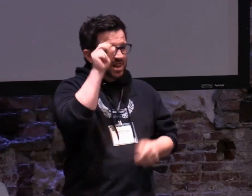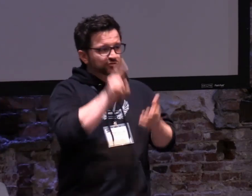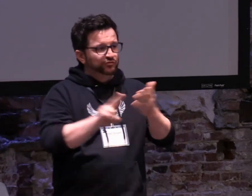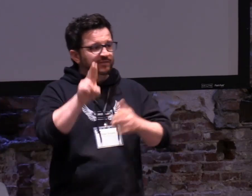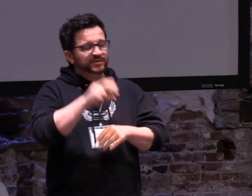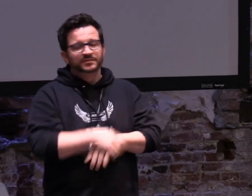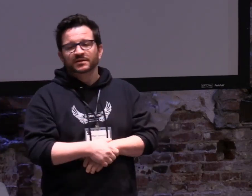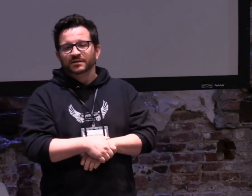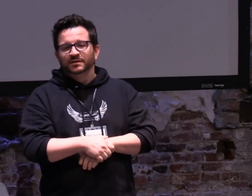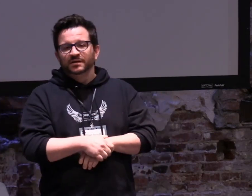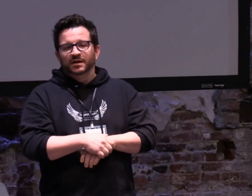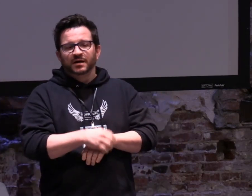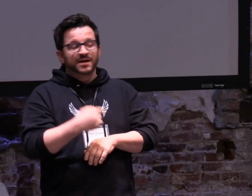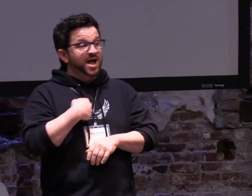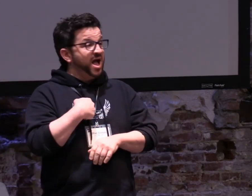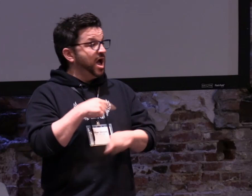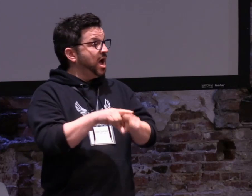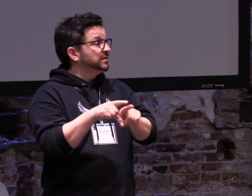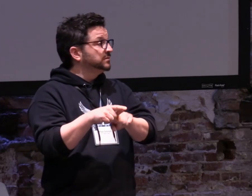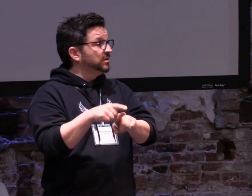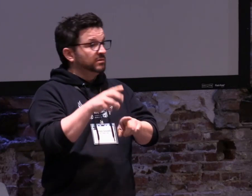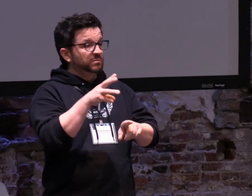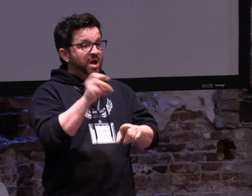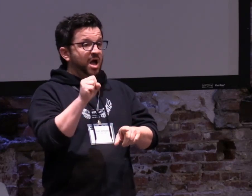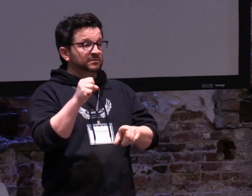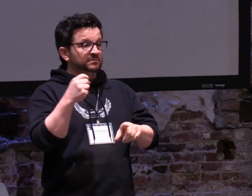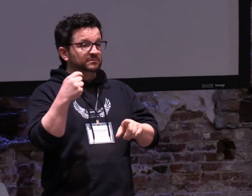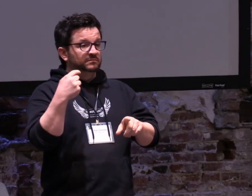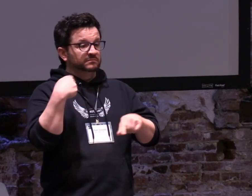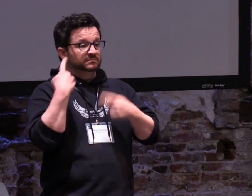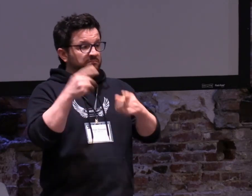the head of the artistic theater department at Gallaudet University.